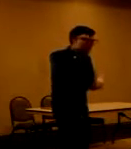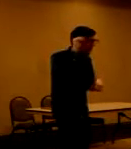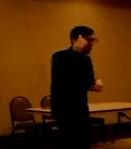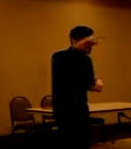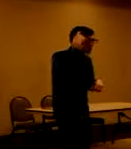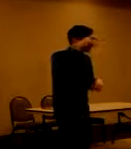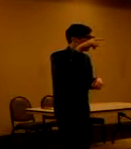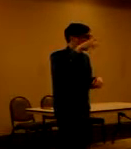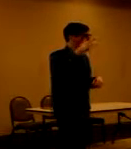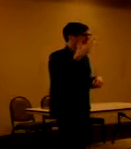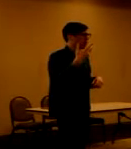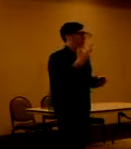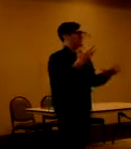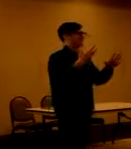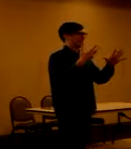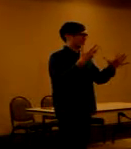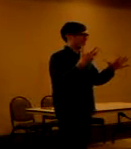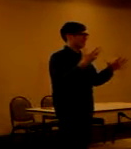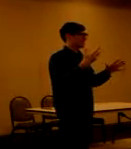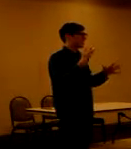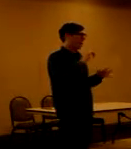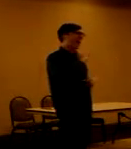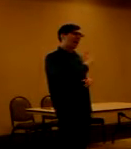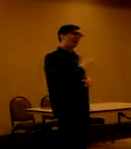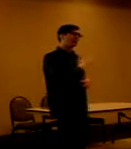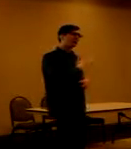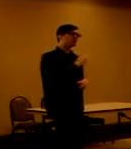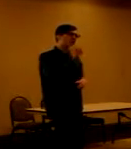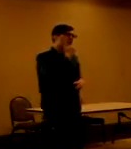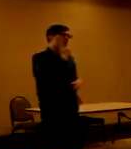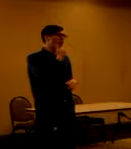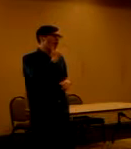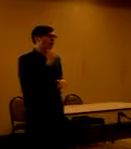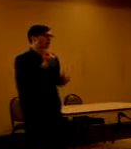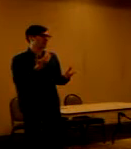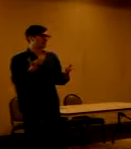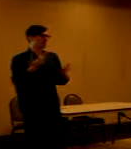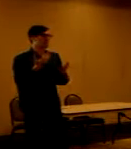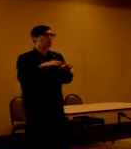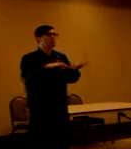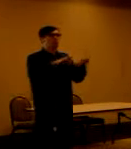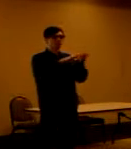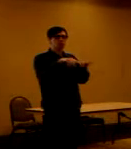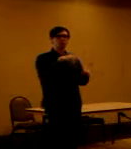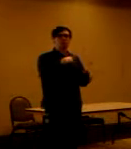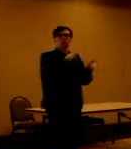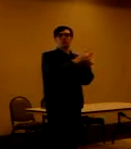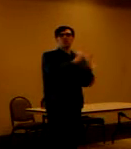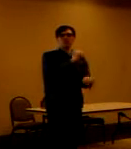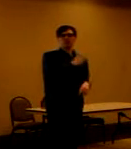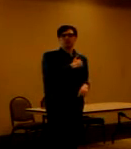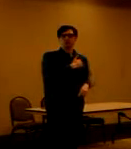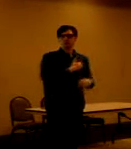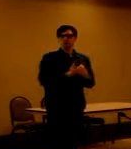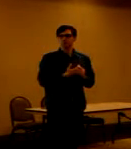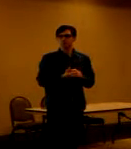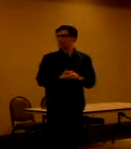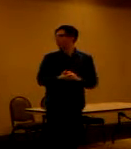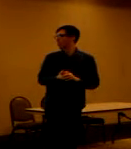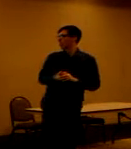of look at them. You know, you're at Gallaudet. So the attitude's wrong. So it's important to have the right attitude.